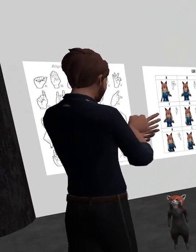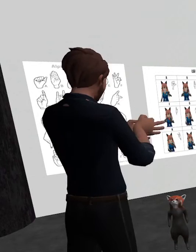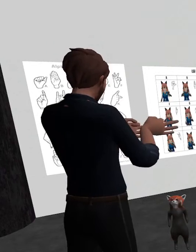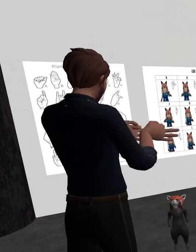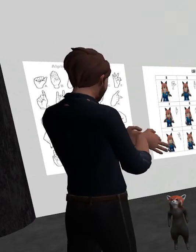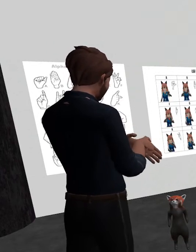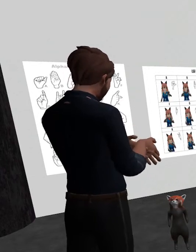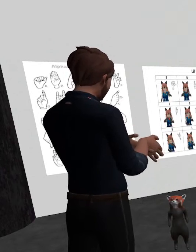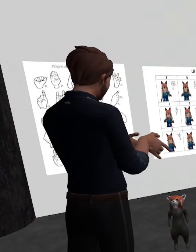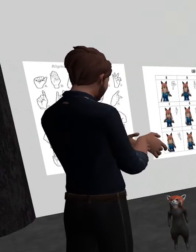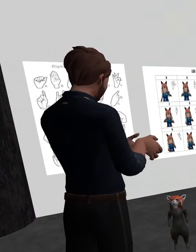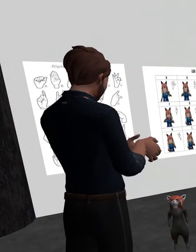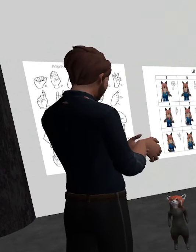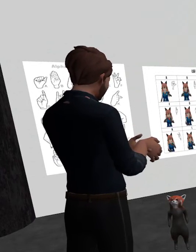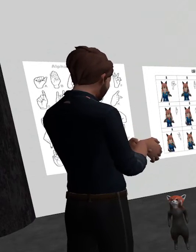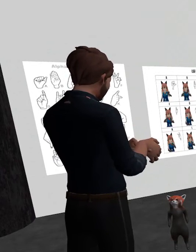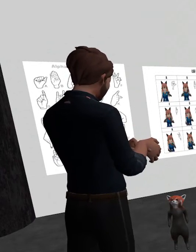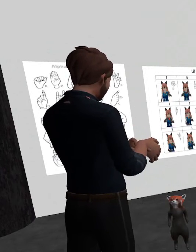same exact language.